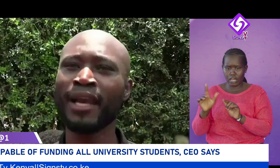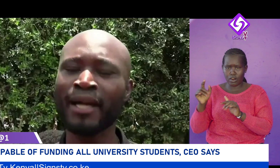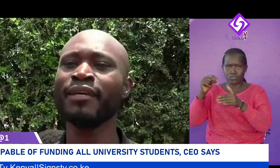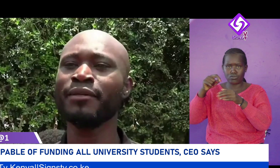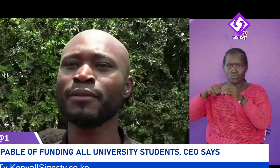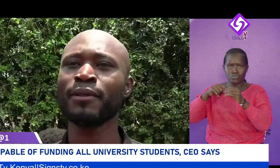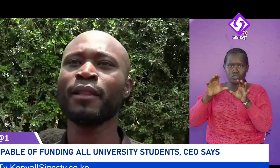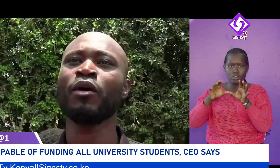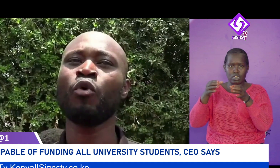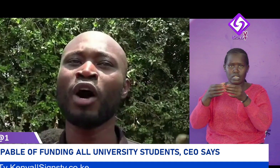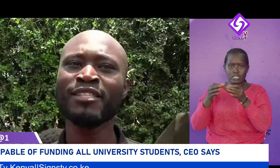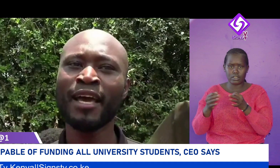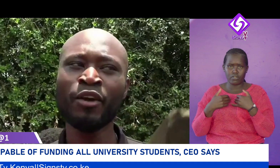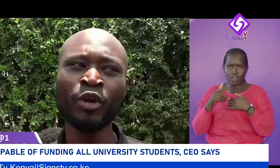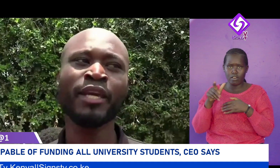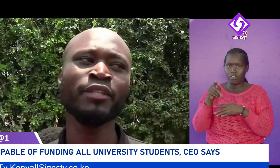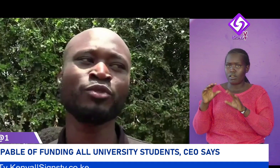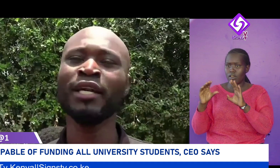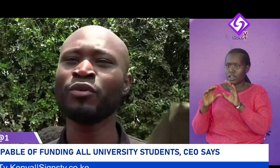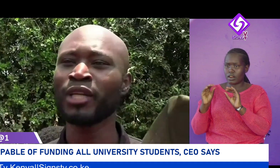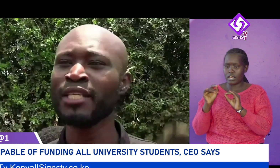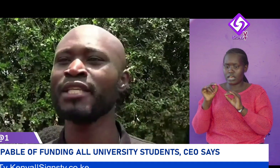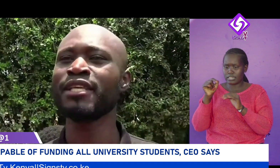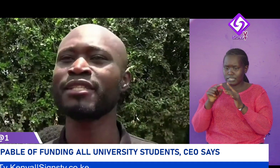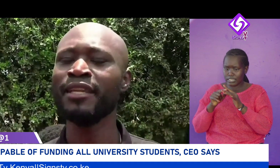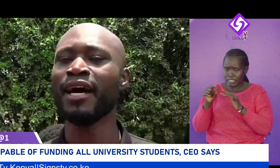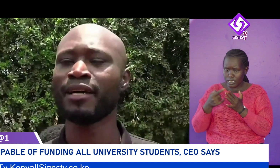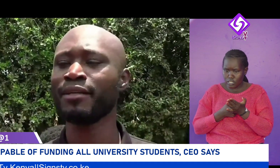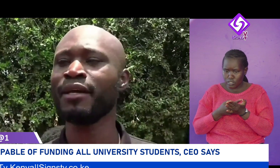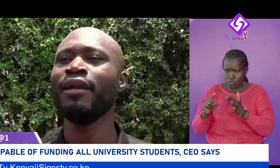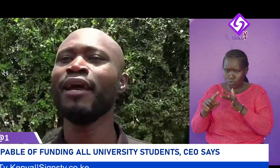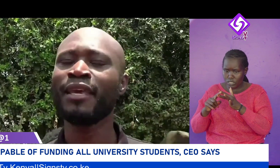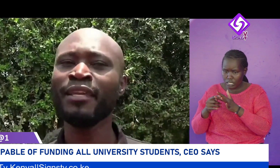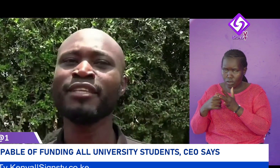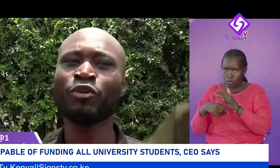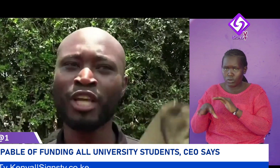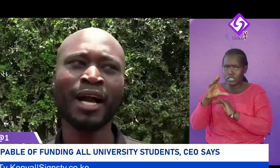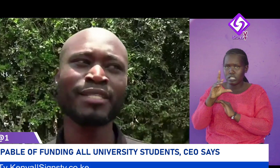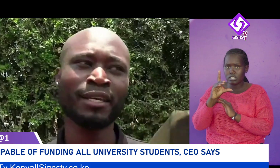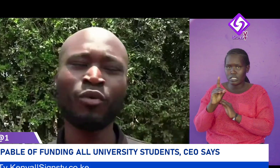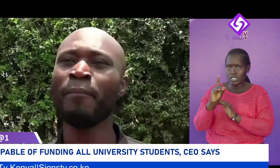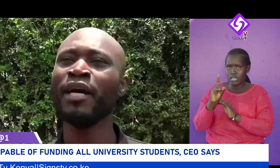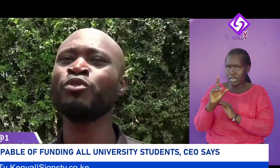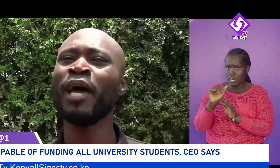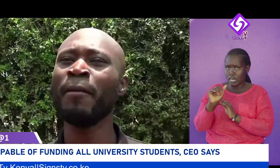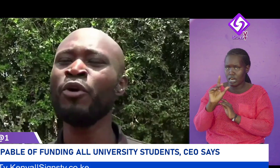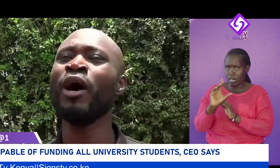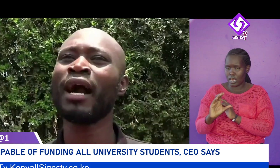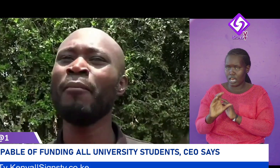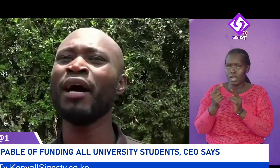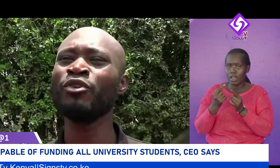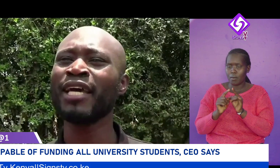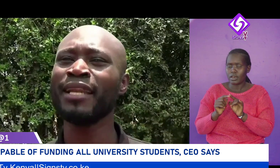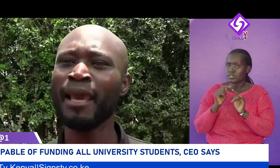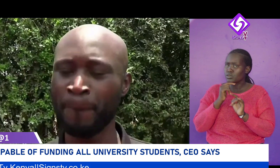card. Kuanzia hii wiki tunaenda kuregister CDAC. Lakini cha kushangaza ni kwamba tumeambiwa kama haujakilia